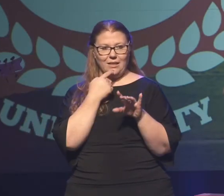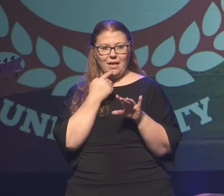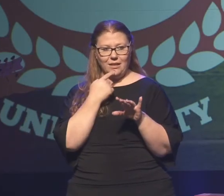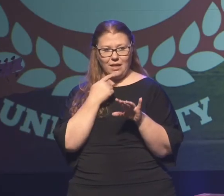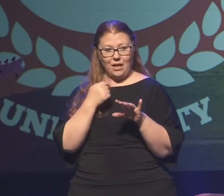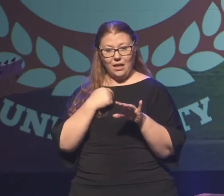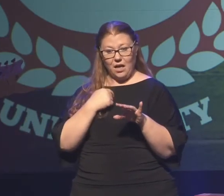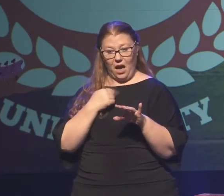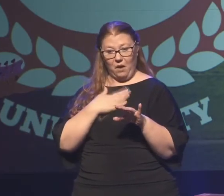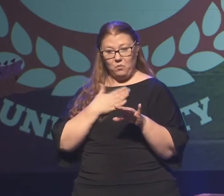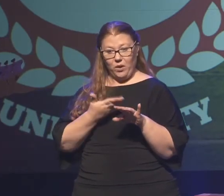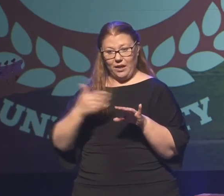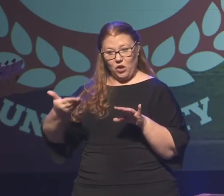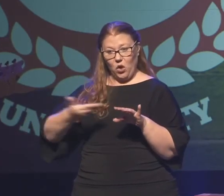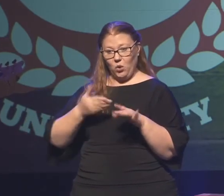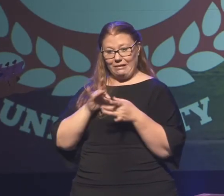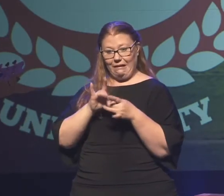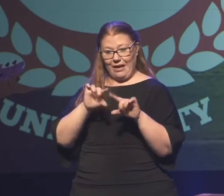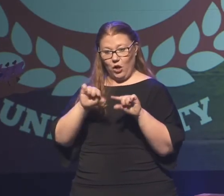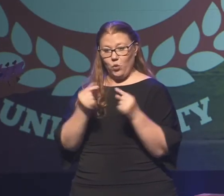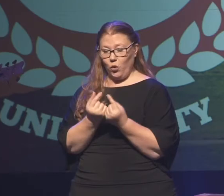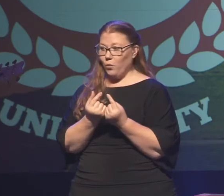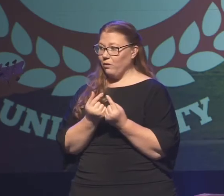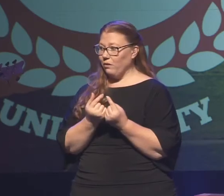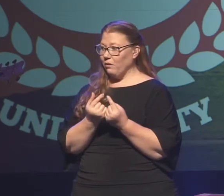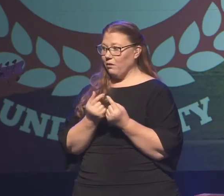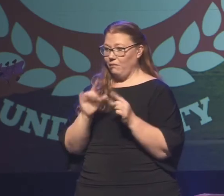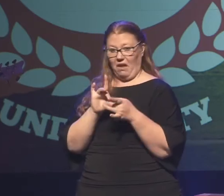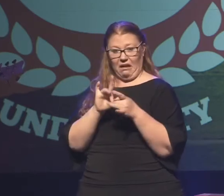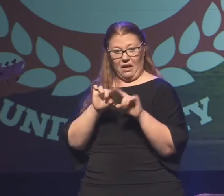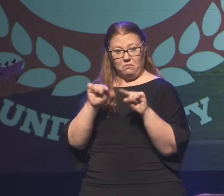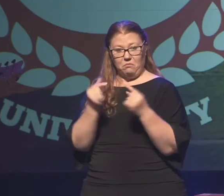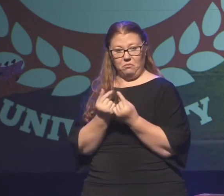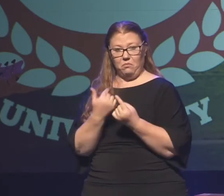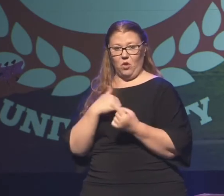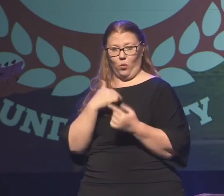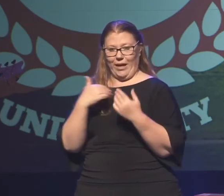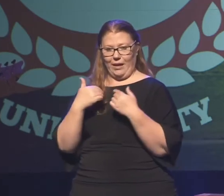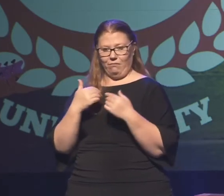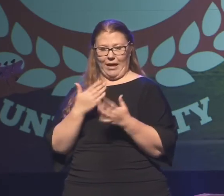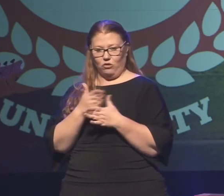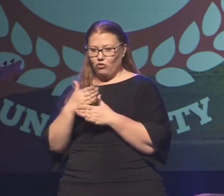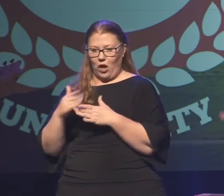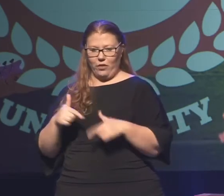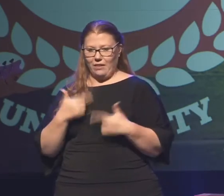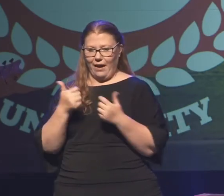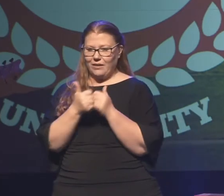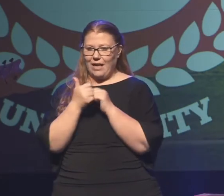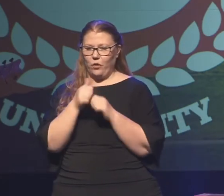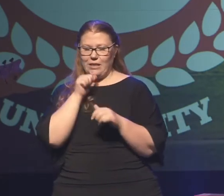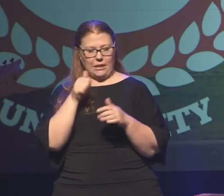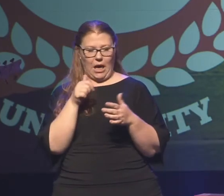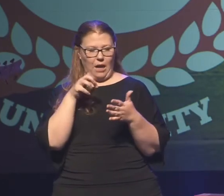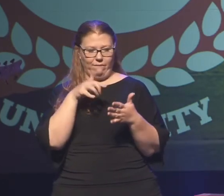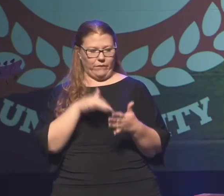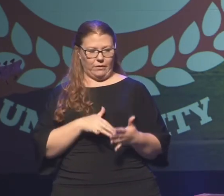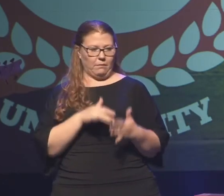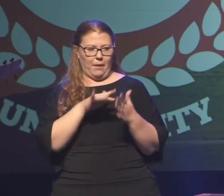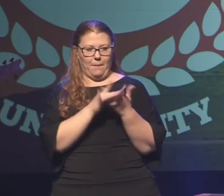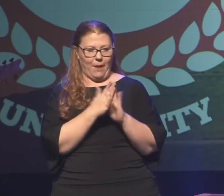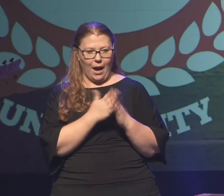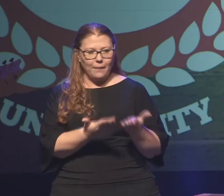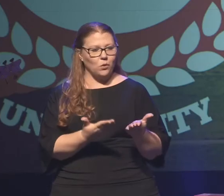to hosting a Connect group. And a Connect group is basically a place where we share life together. Not necessarily a Bible study. It might involve some of